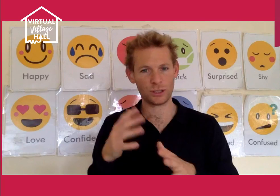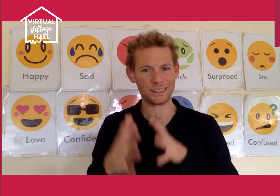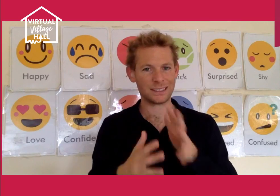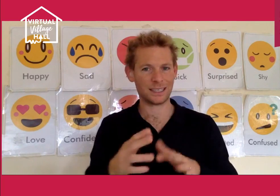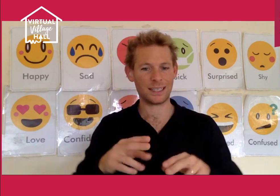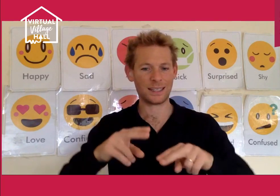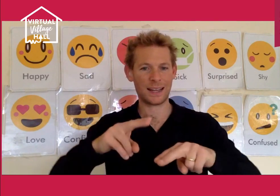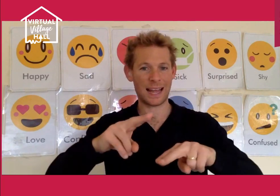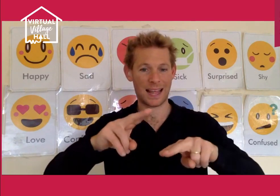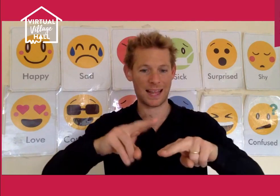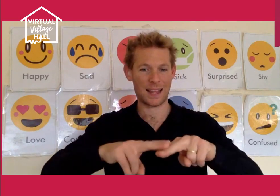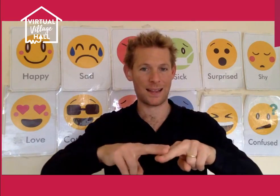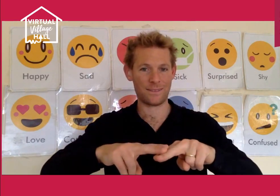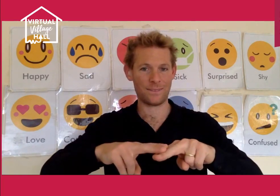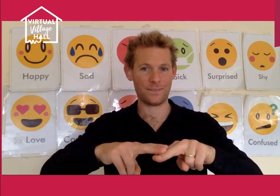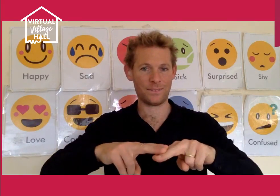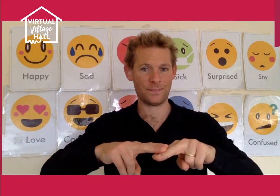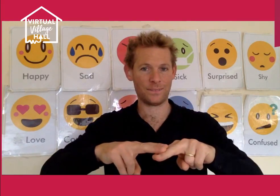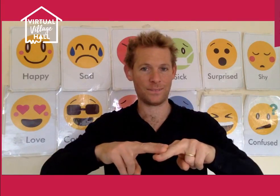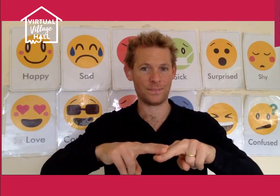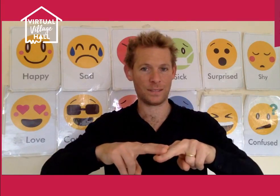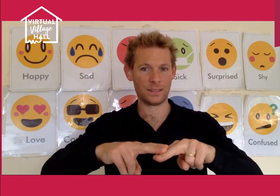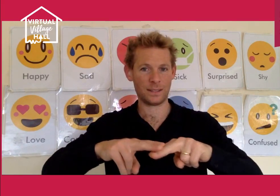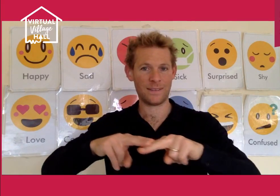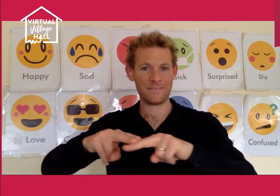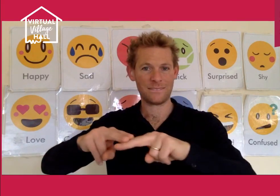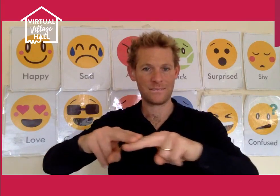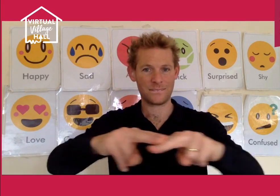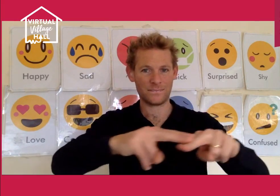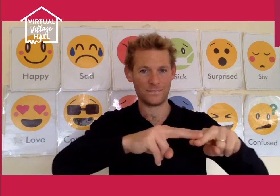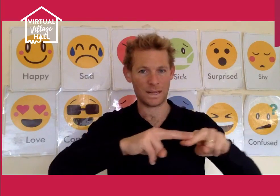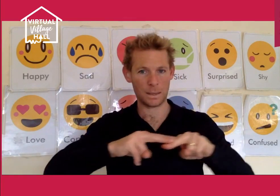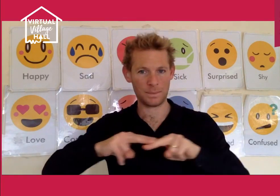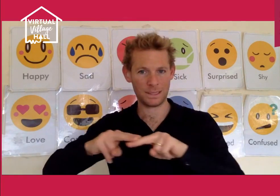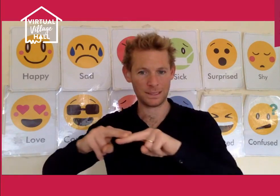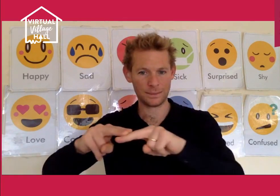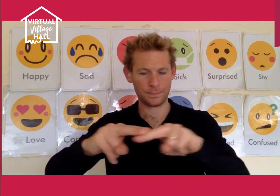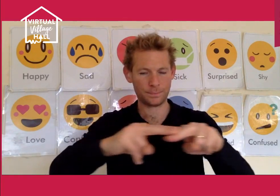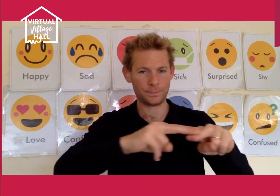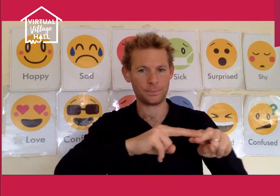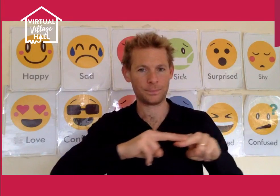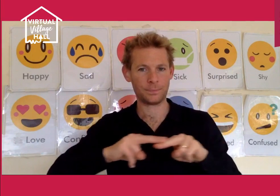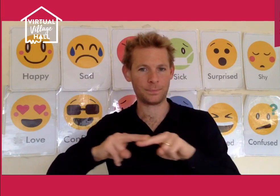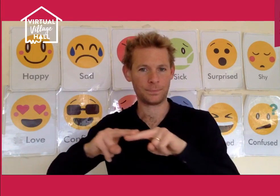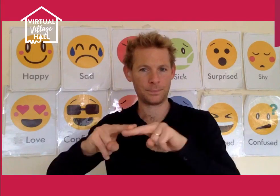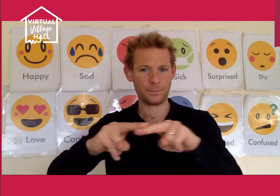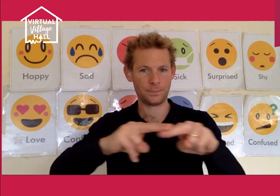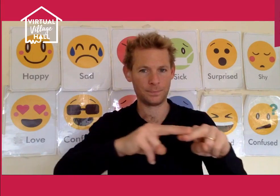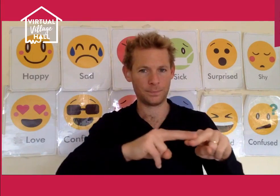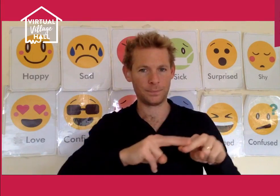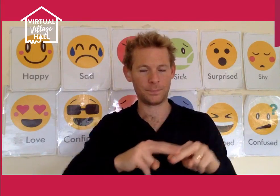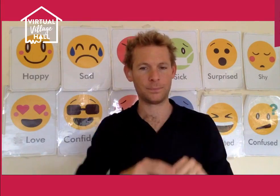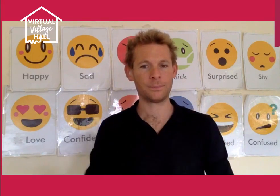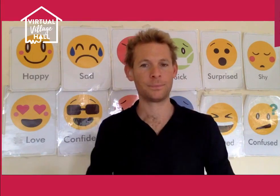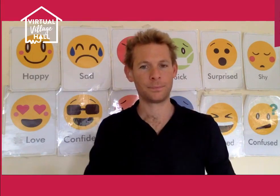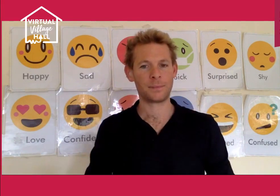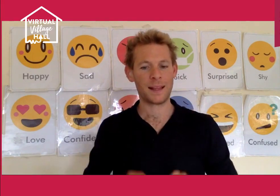In the rest of the UK, it's F, which we learned earlier, in a circle for family.